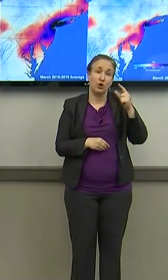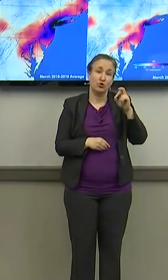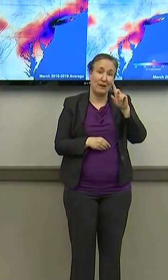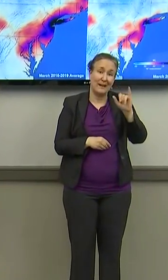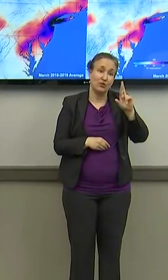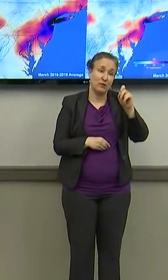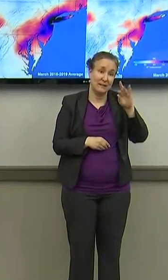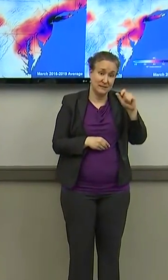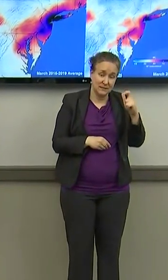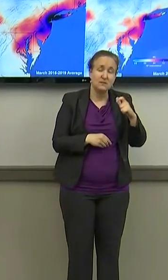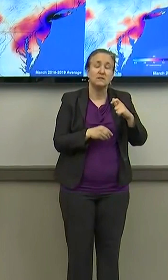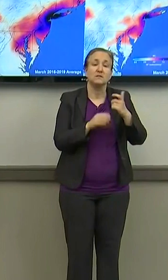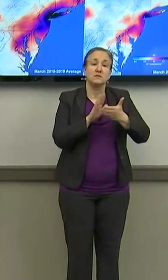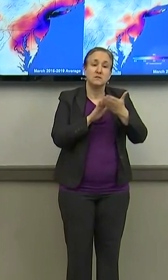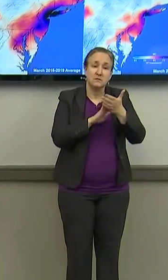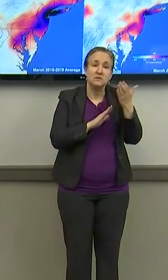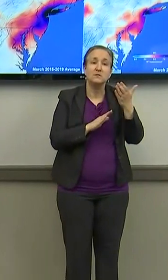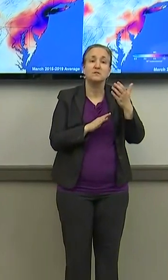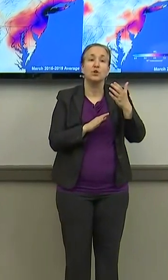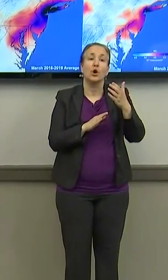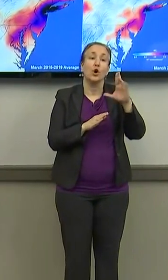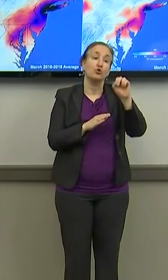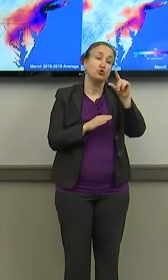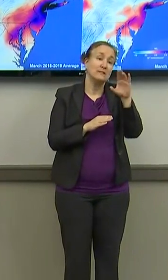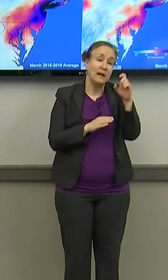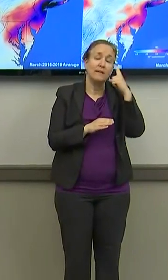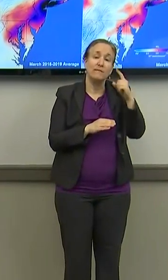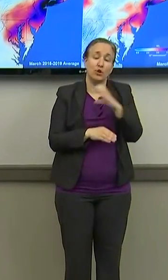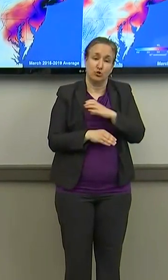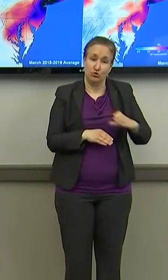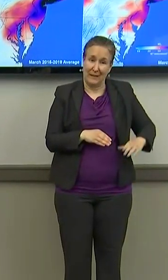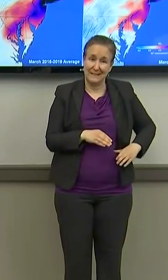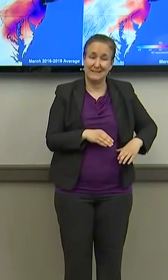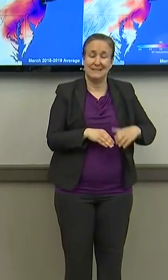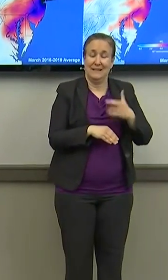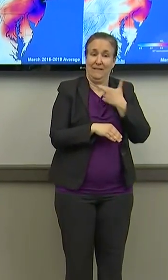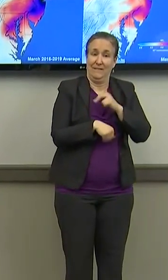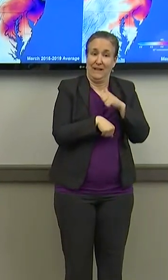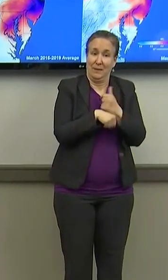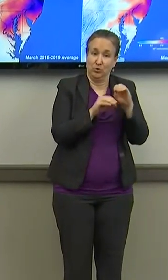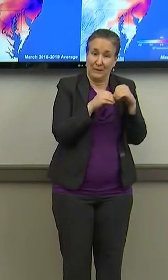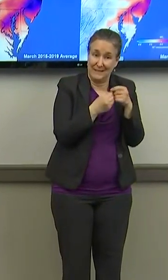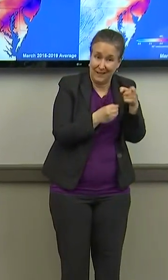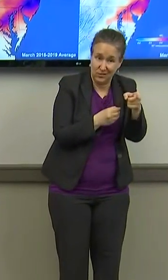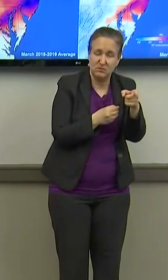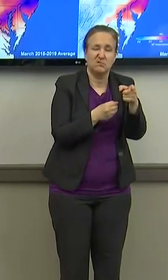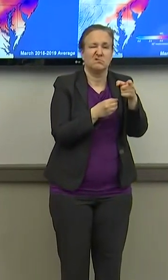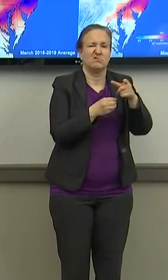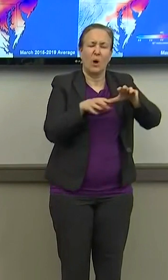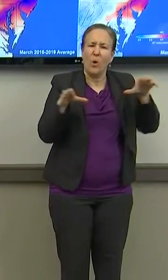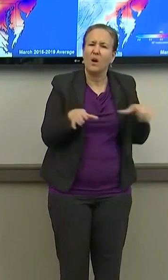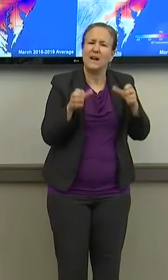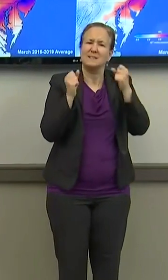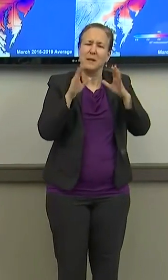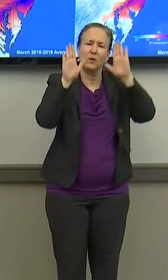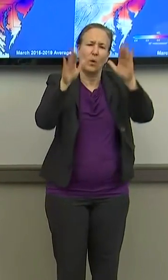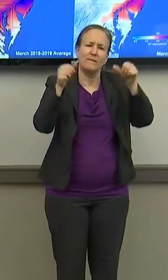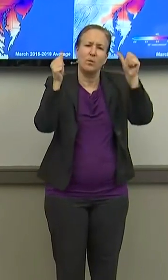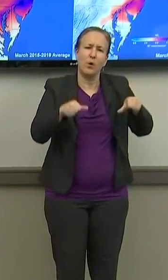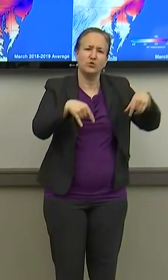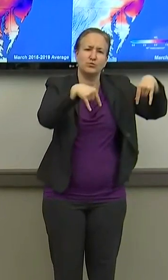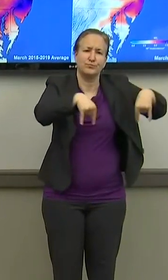the Crusade for Christ faith-based group at the community college and organized the creation of many of these wonderful